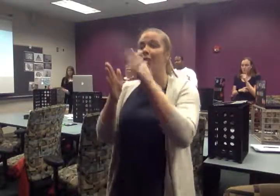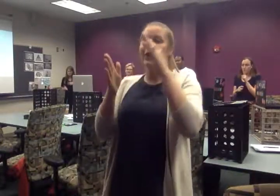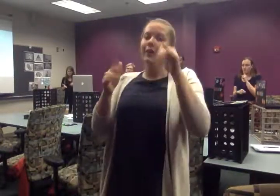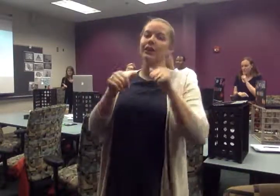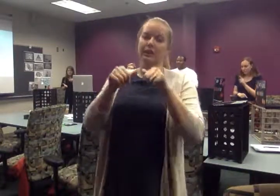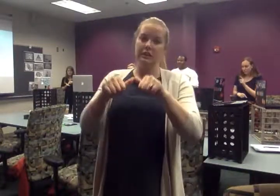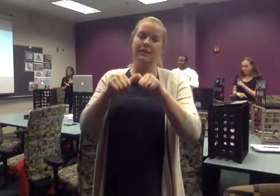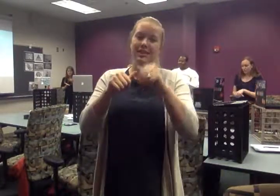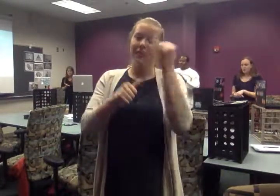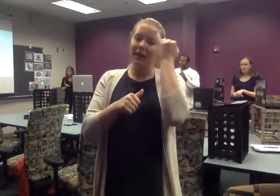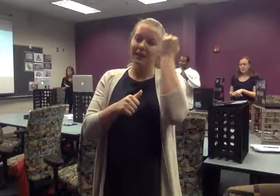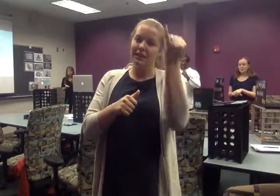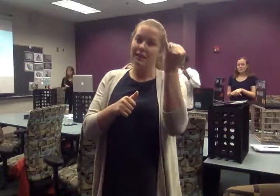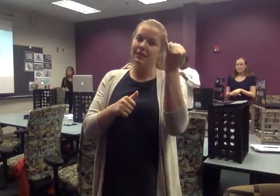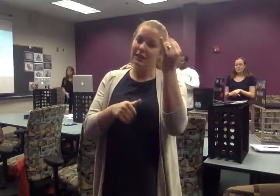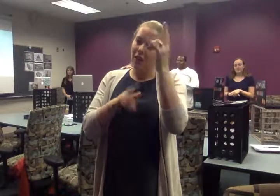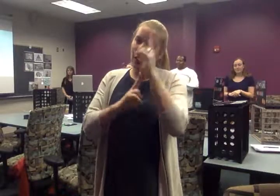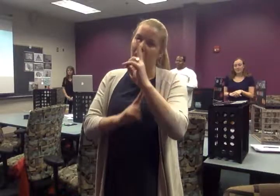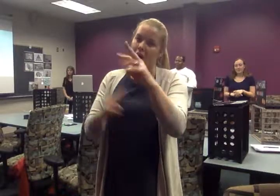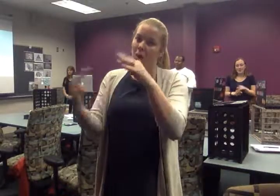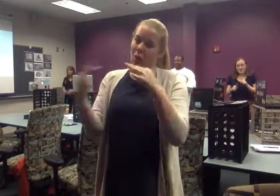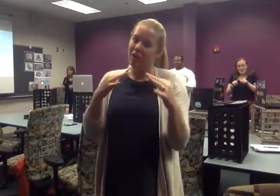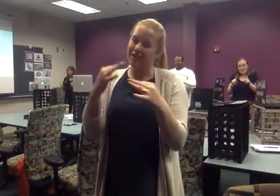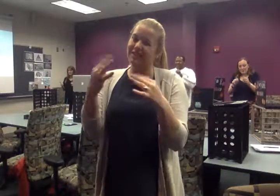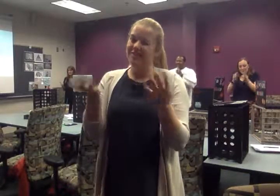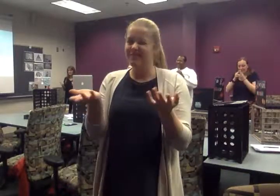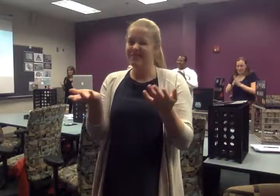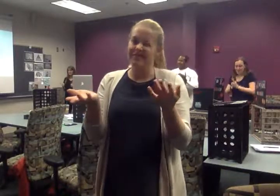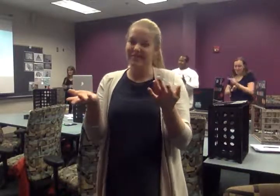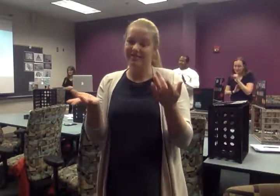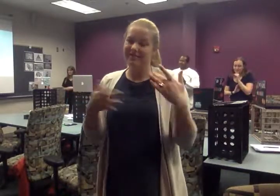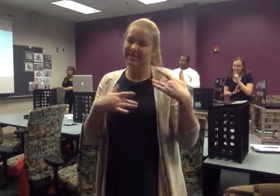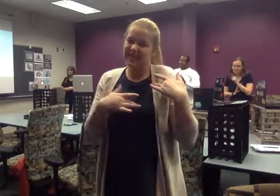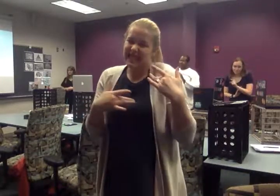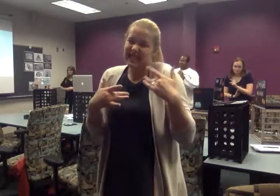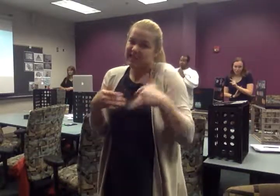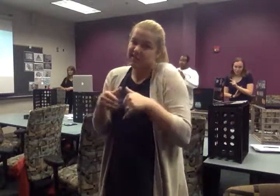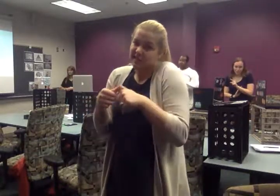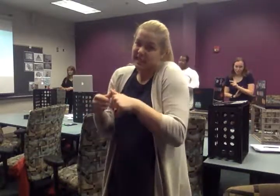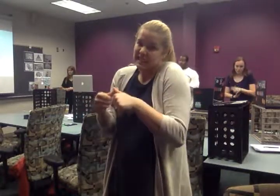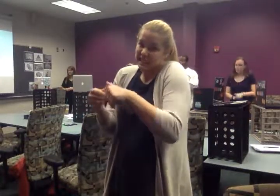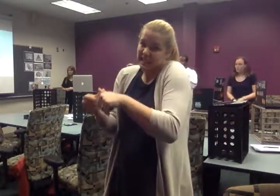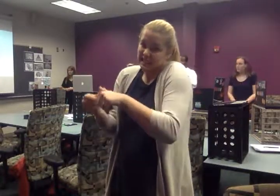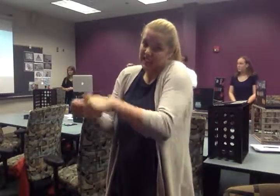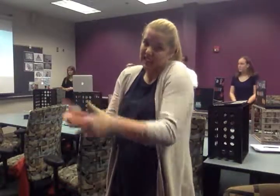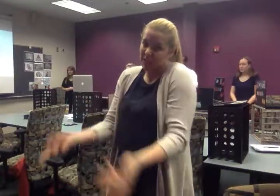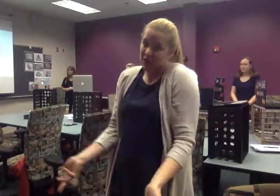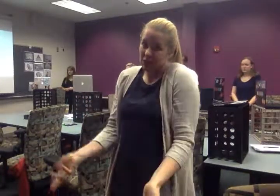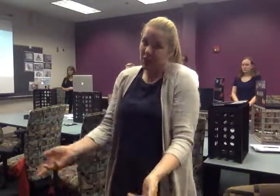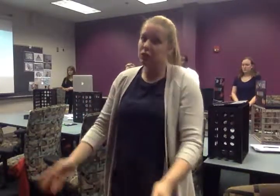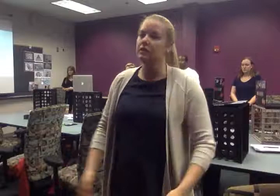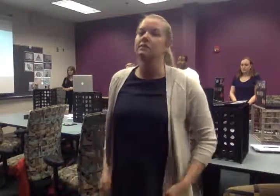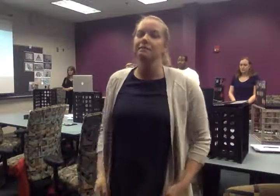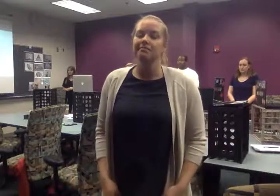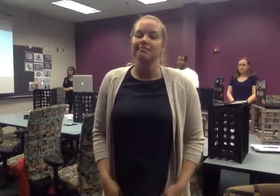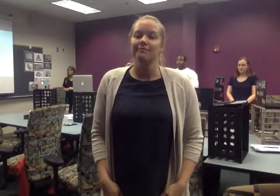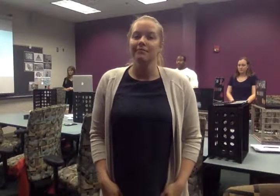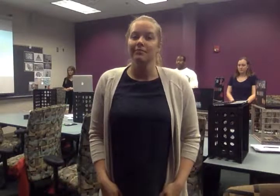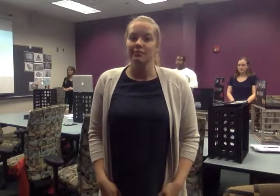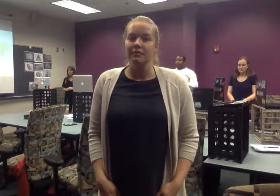short, honor-based warfare, I'm not entirely convinced that you exist. Best wishes, John Greene. Anyway, so in